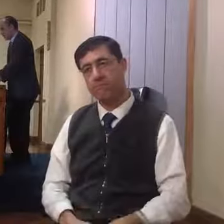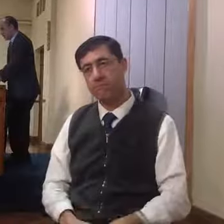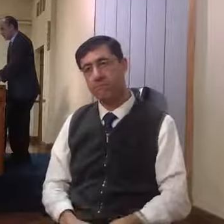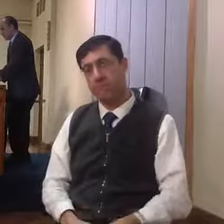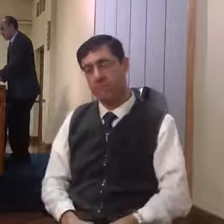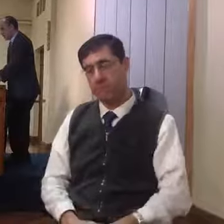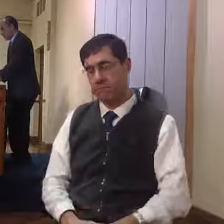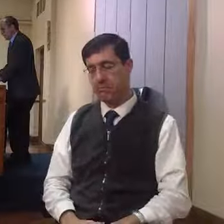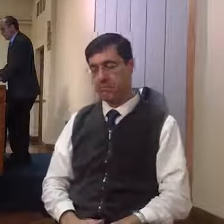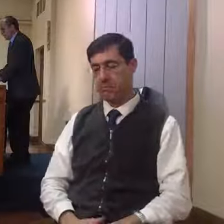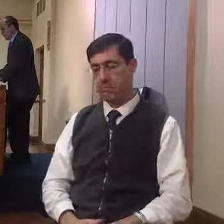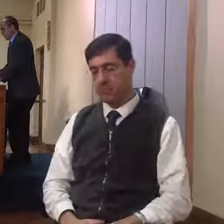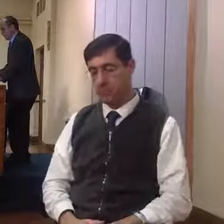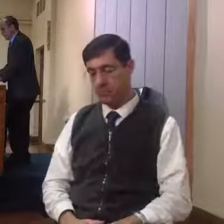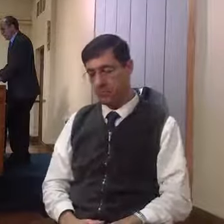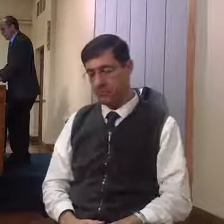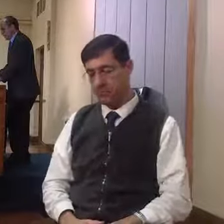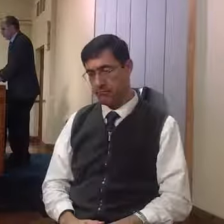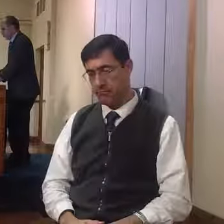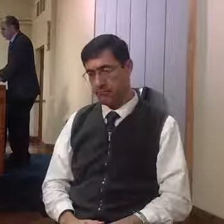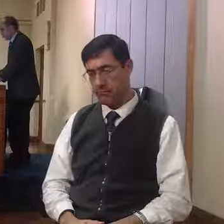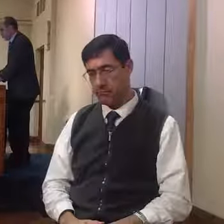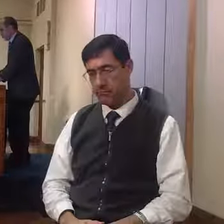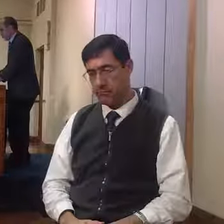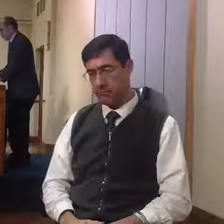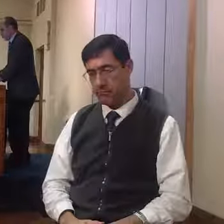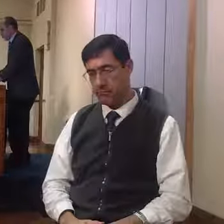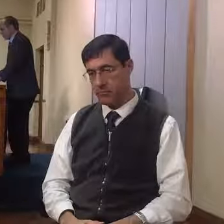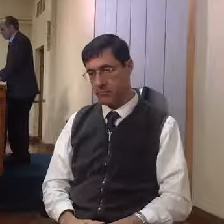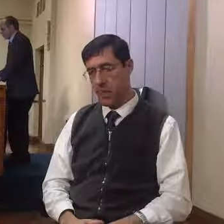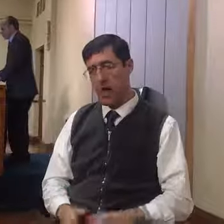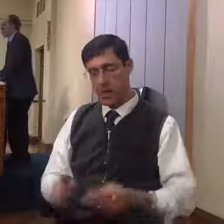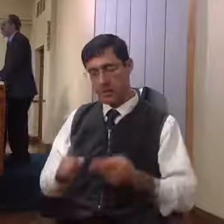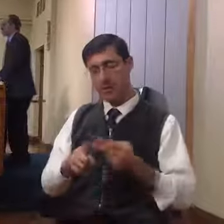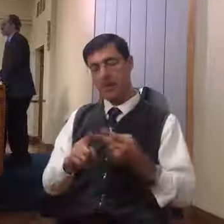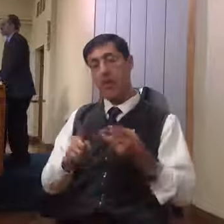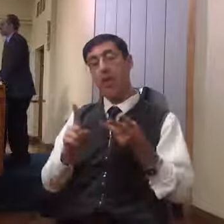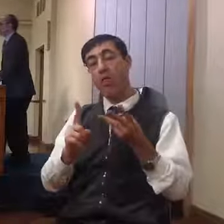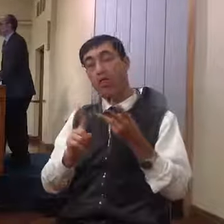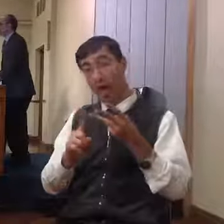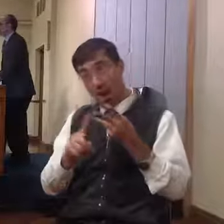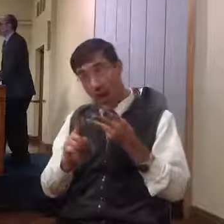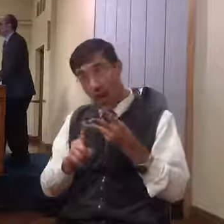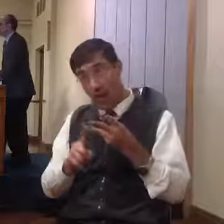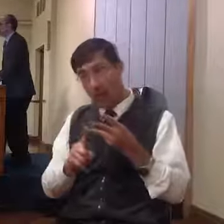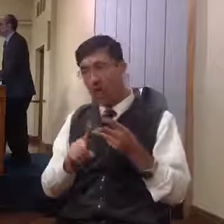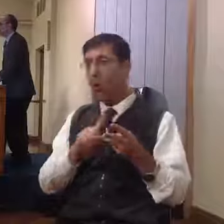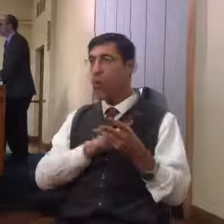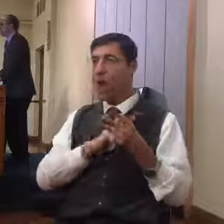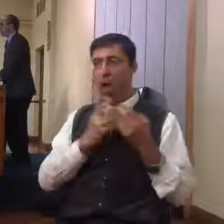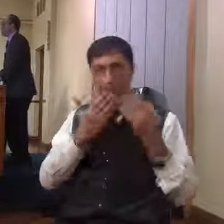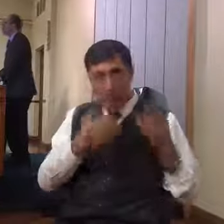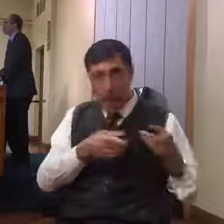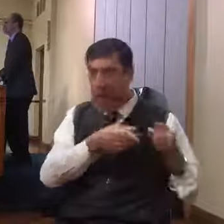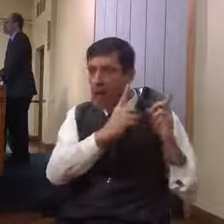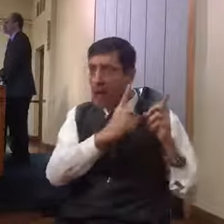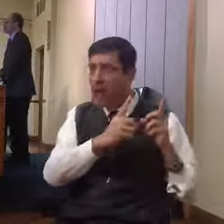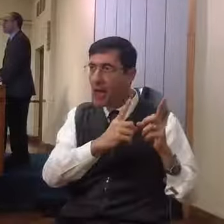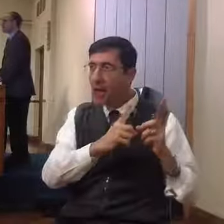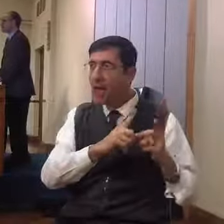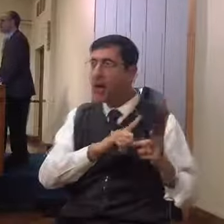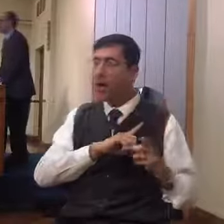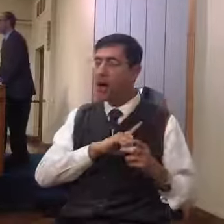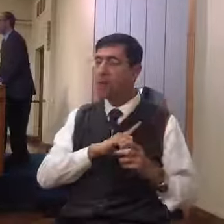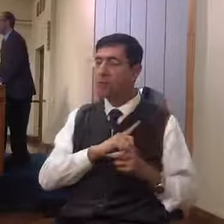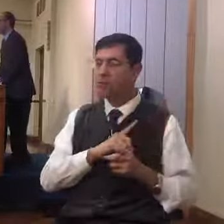verse 15, and it says there, to silence the foolish man, the unthinking man. To silence